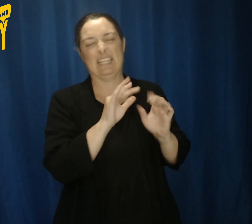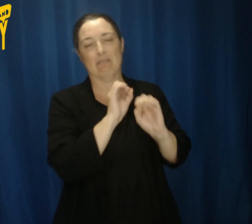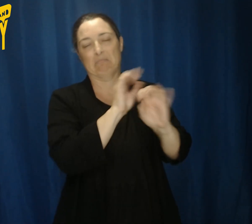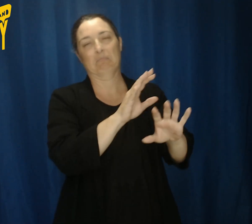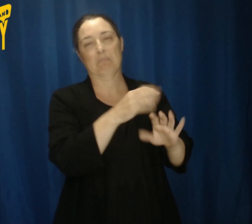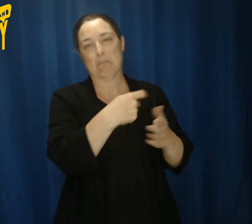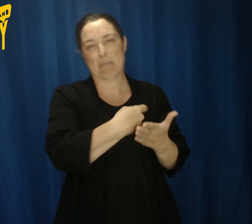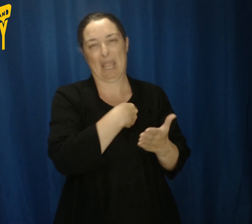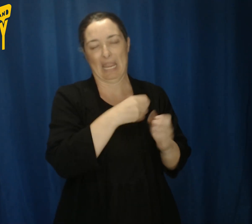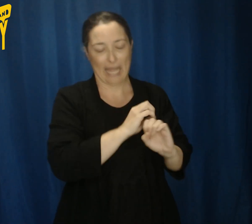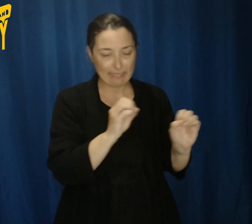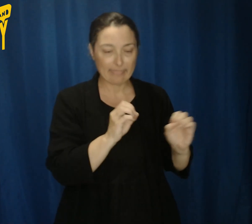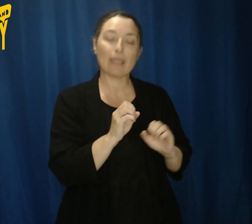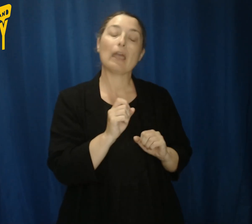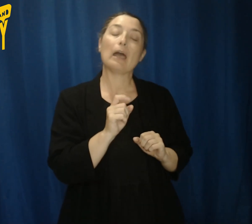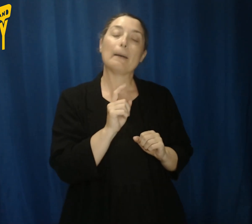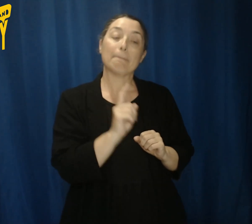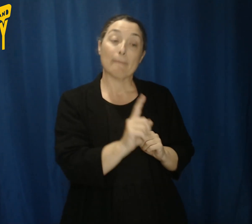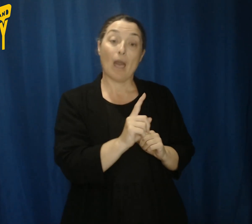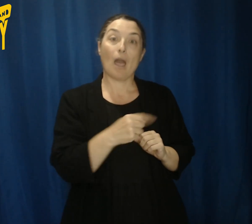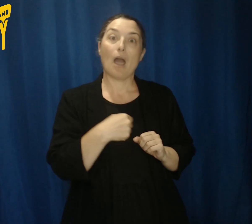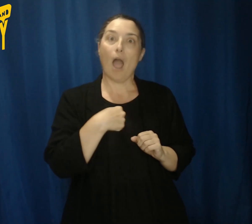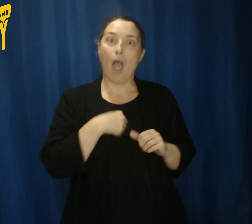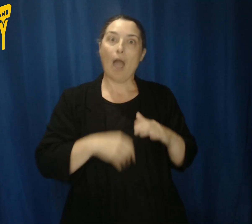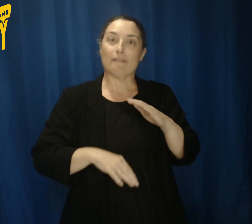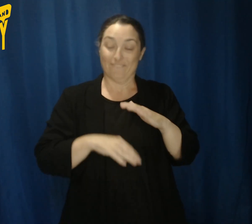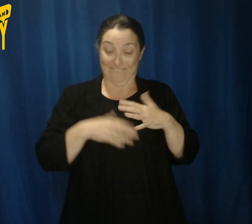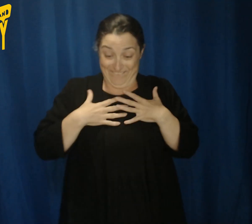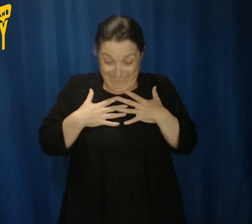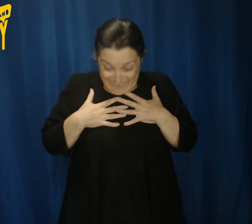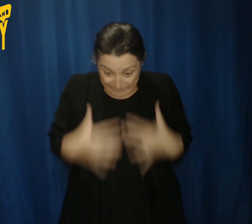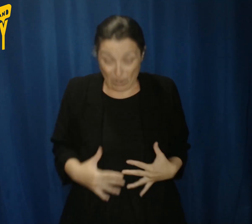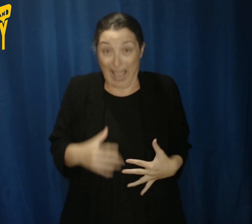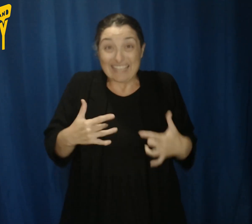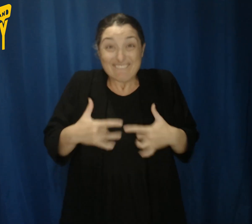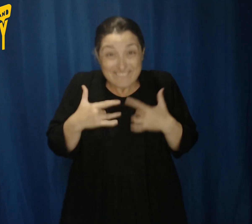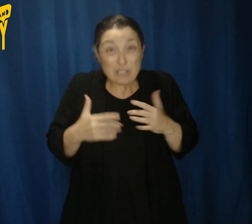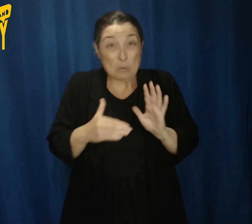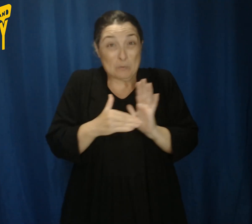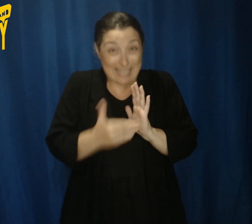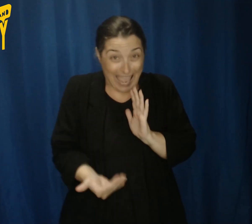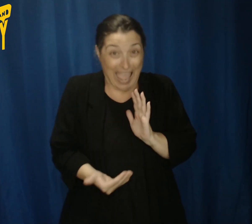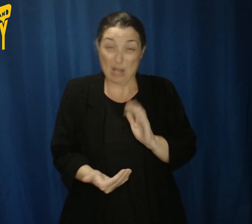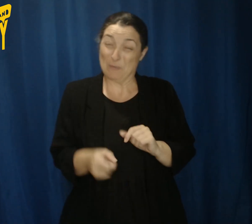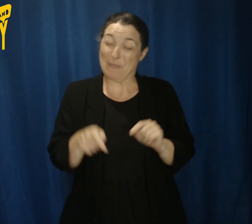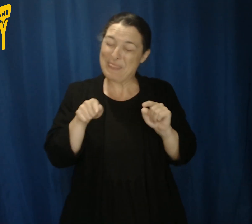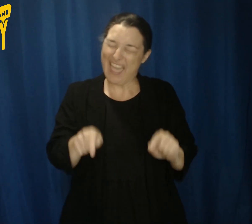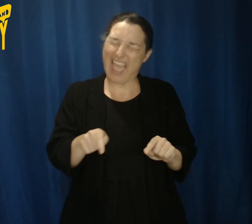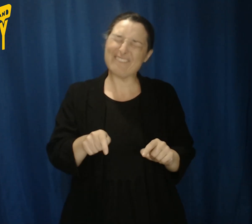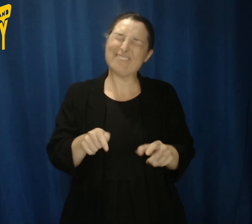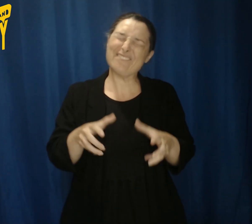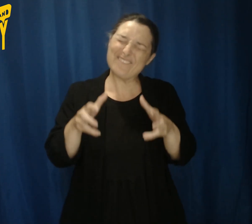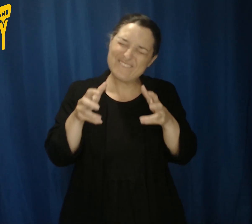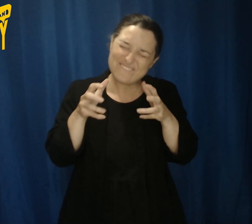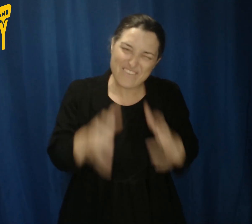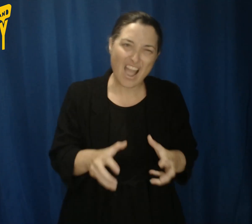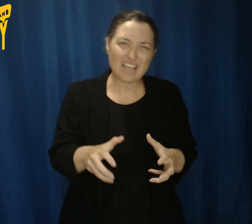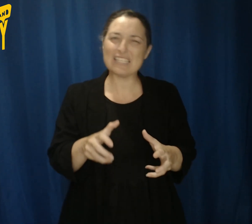But the things that occupy me physically, I can feel it now that I'm just going, that fucking dumb. Let's keep talking